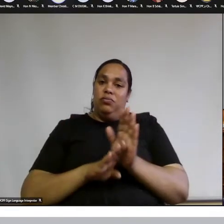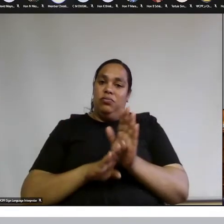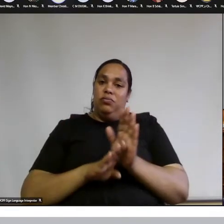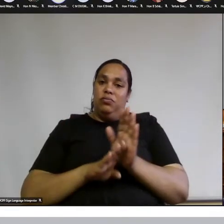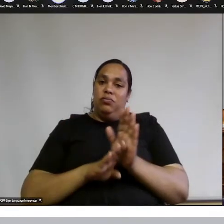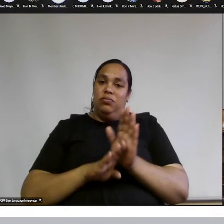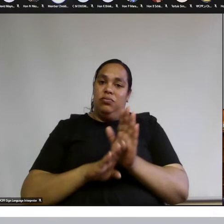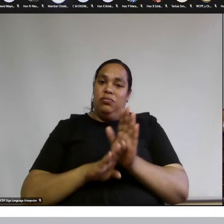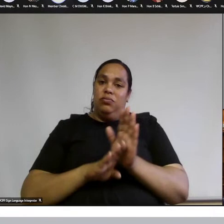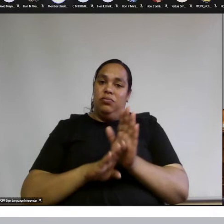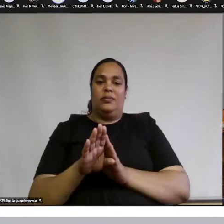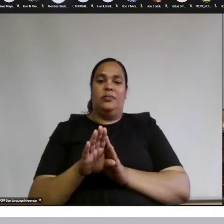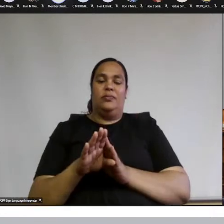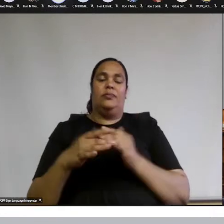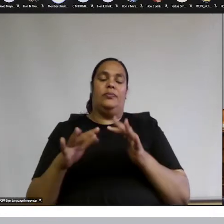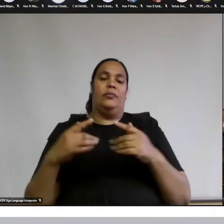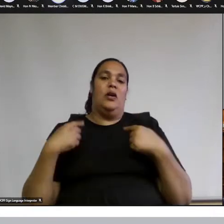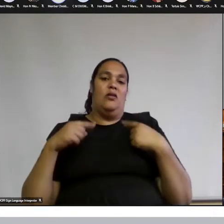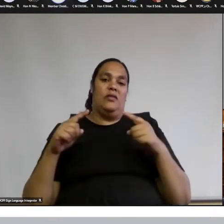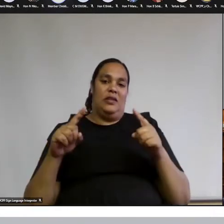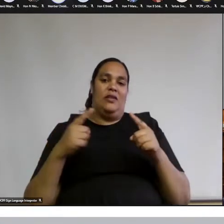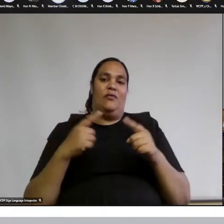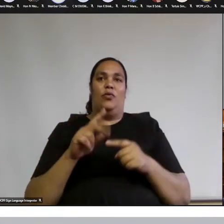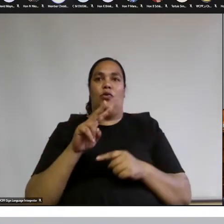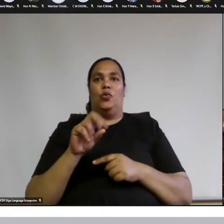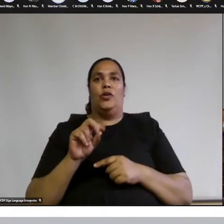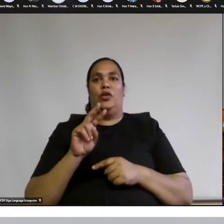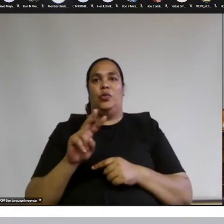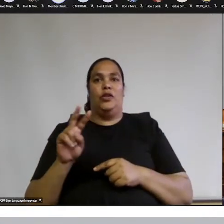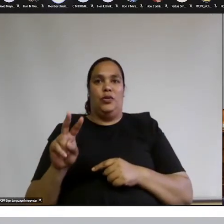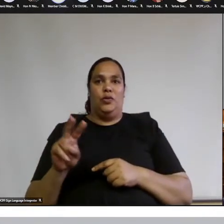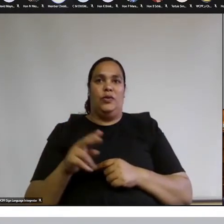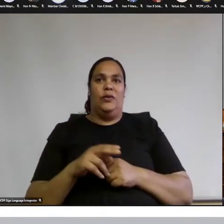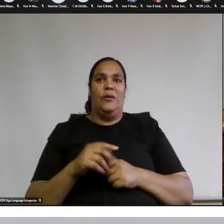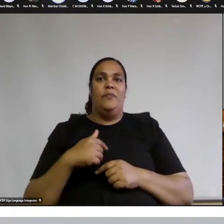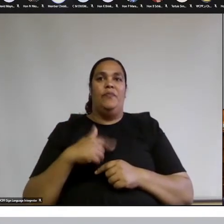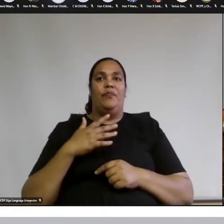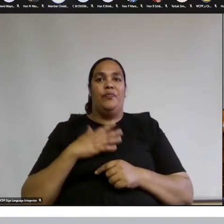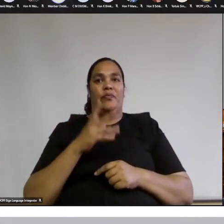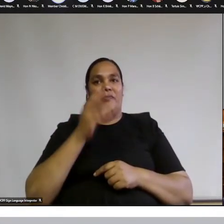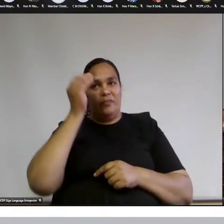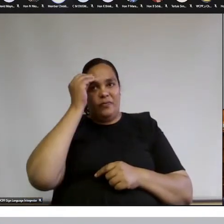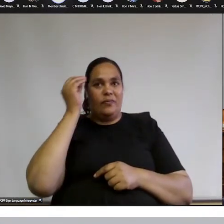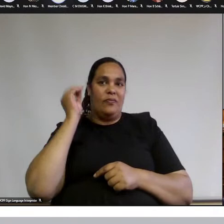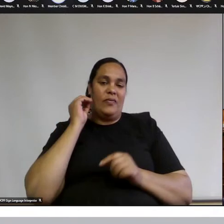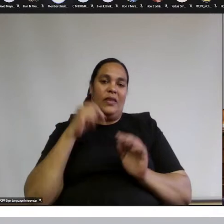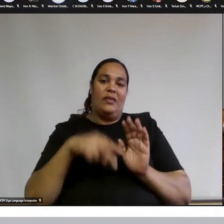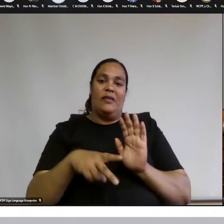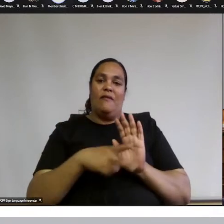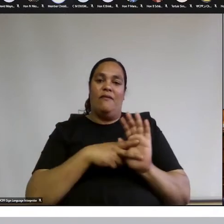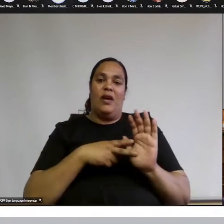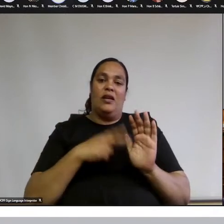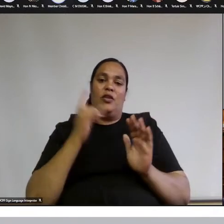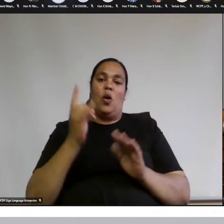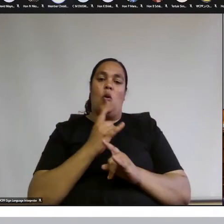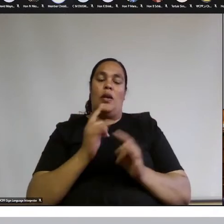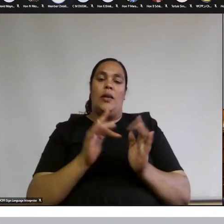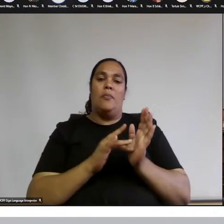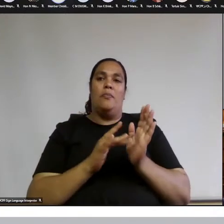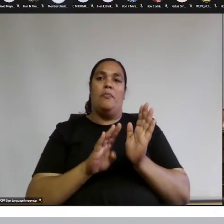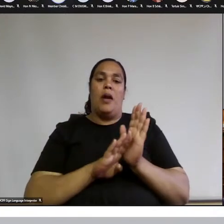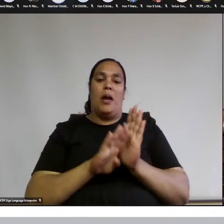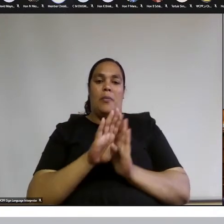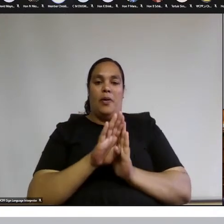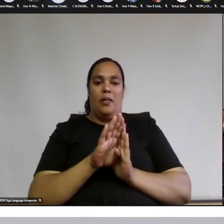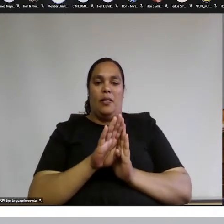and abundant success for 2022. I want to leave you with a verse from the Holy Bible,